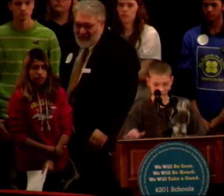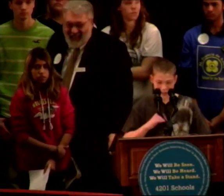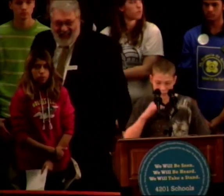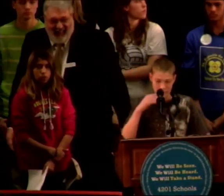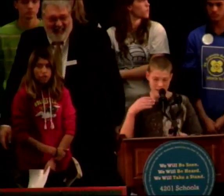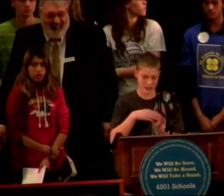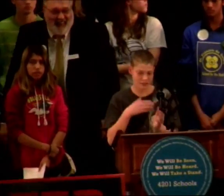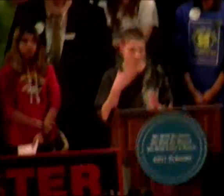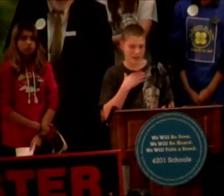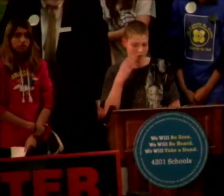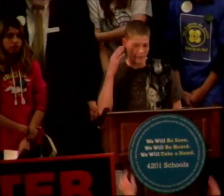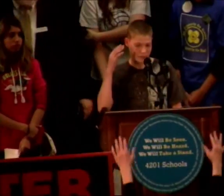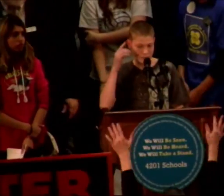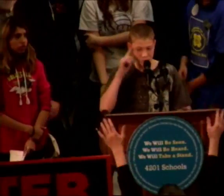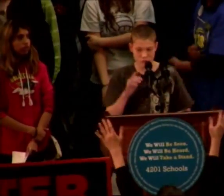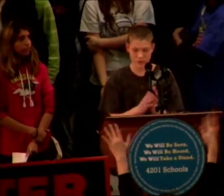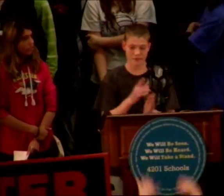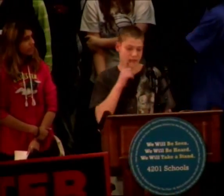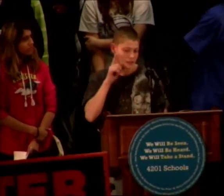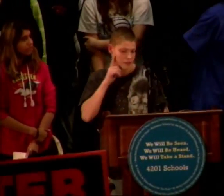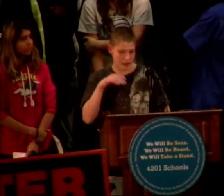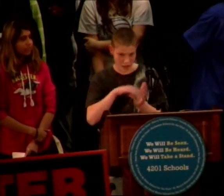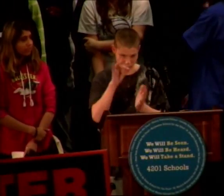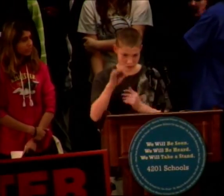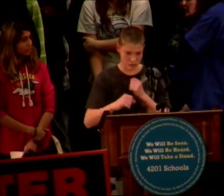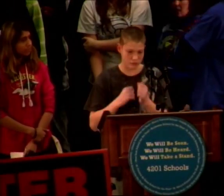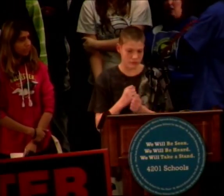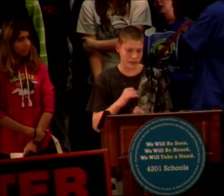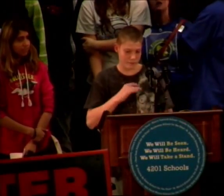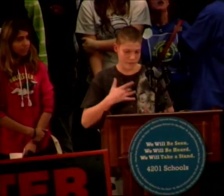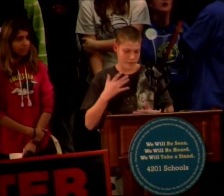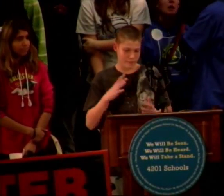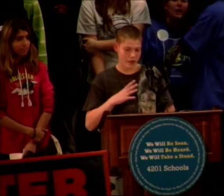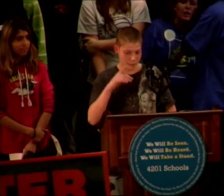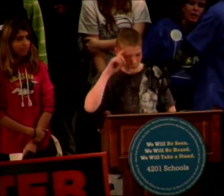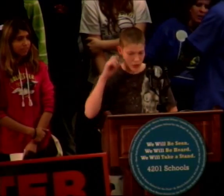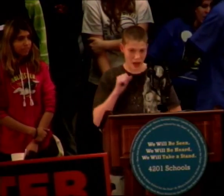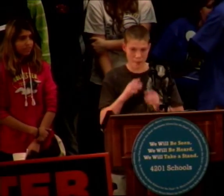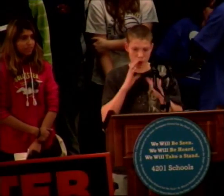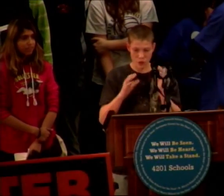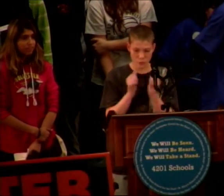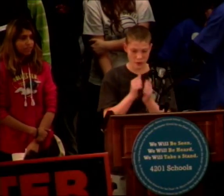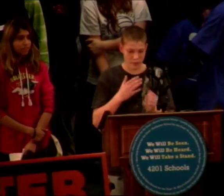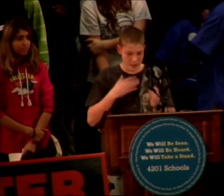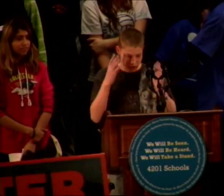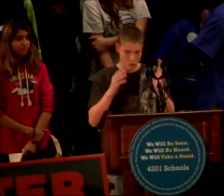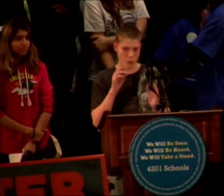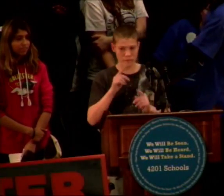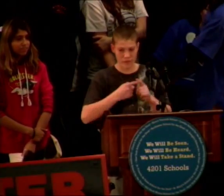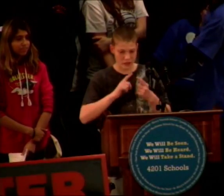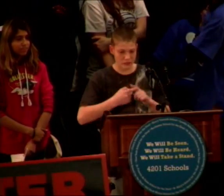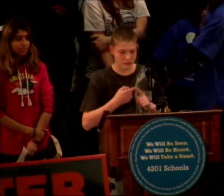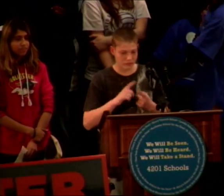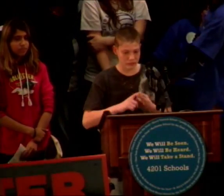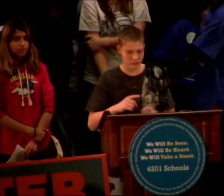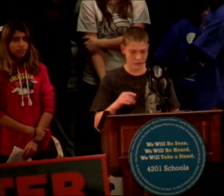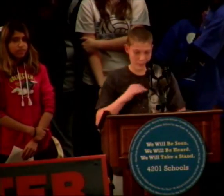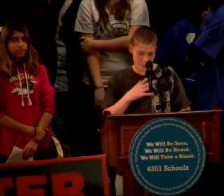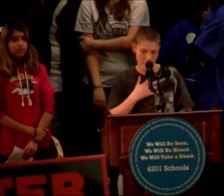Millneck Manor student Peter Thiel from CenterReach addressed the crowd. I've attended this school for about eight years. I feel fine because I can communicate with my teachers